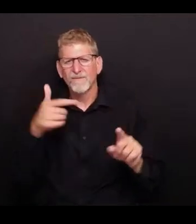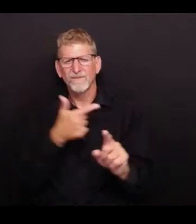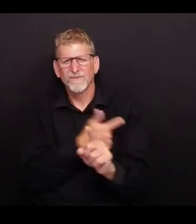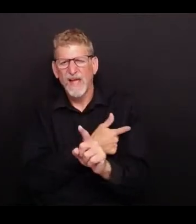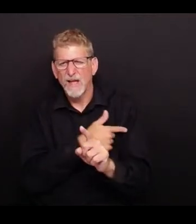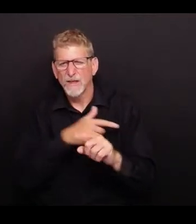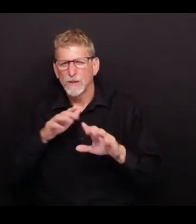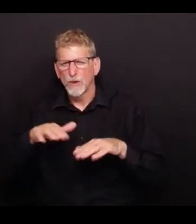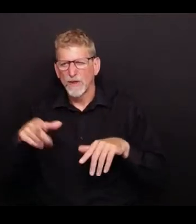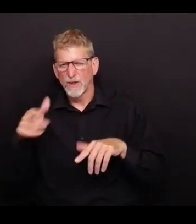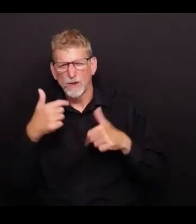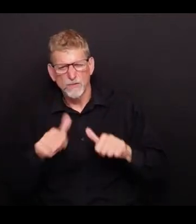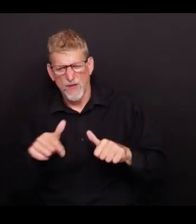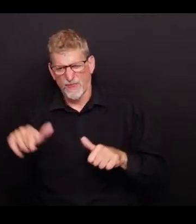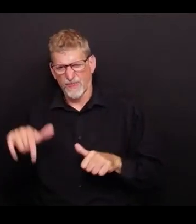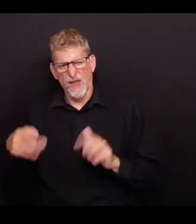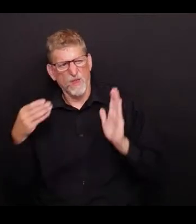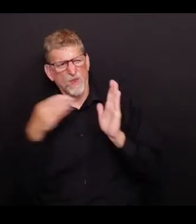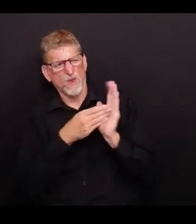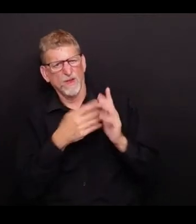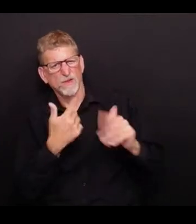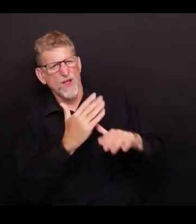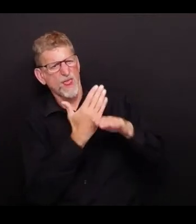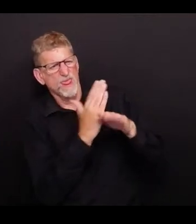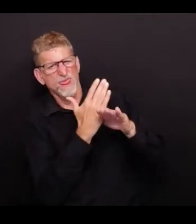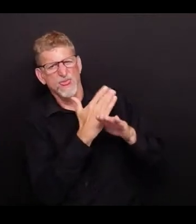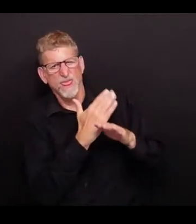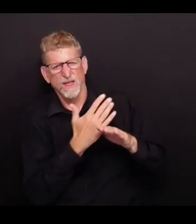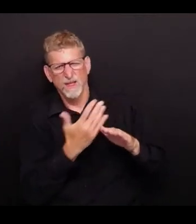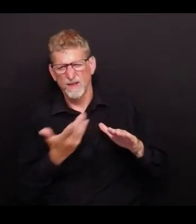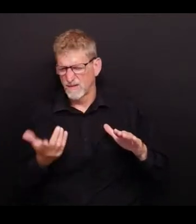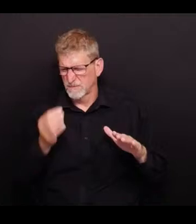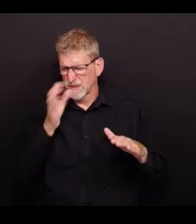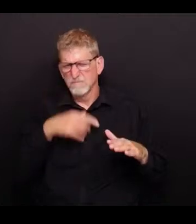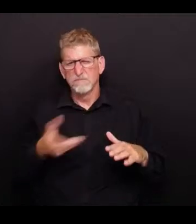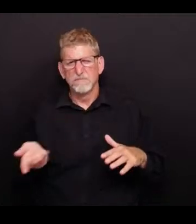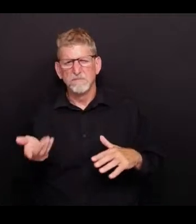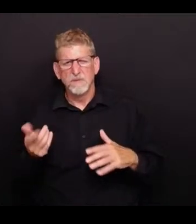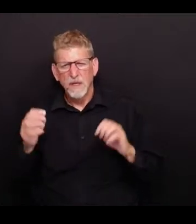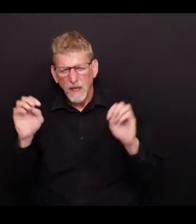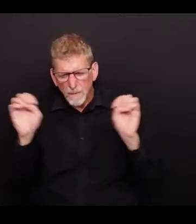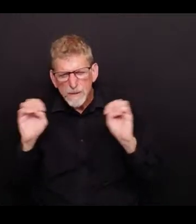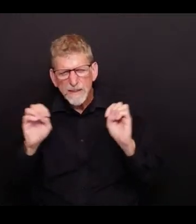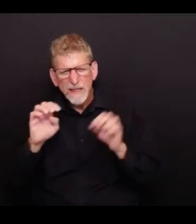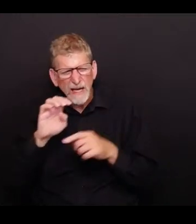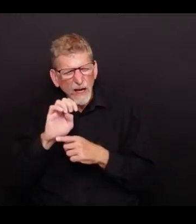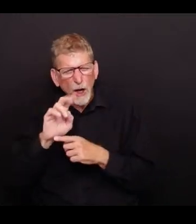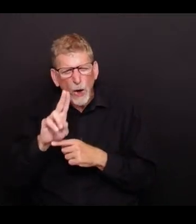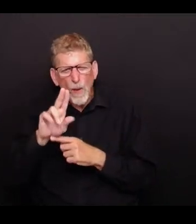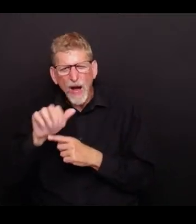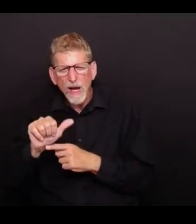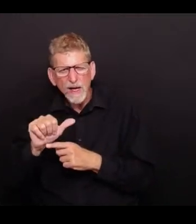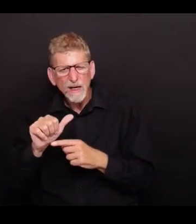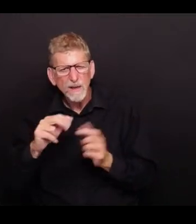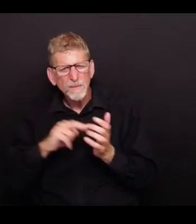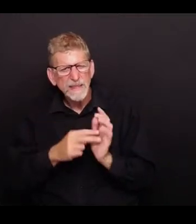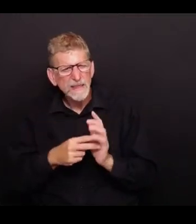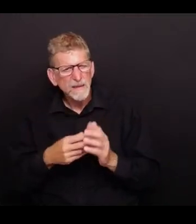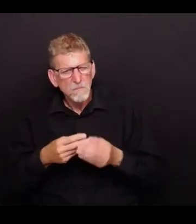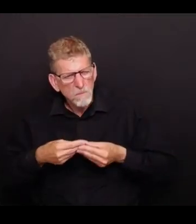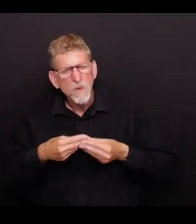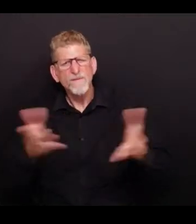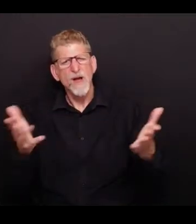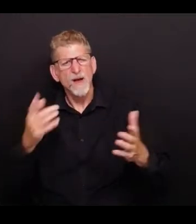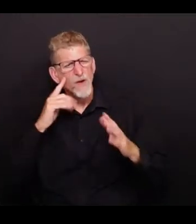get your take on that. It certainly is unusual to have a vaccine given to children under an EUA rather than full formal approval. Does that raise